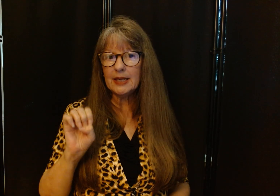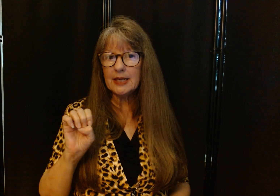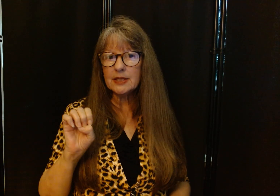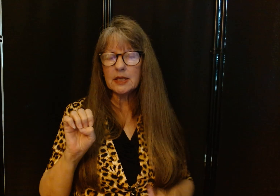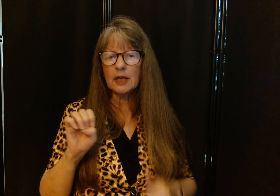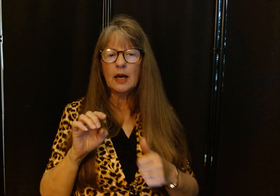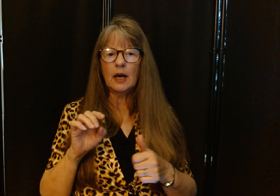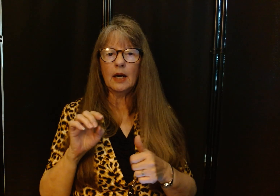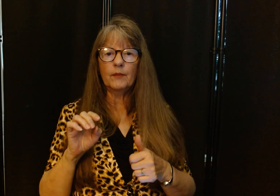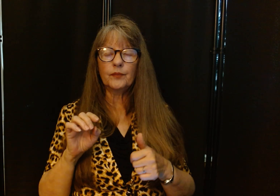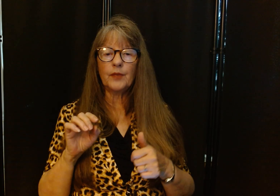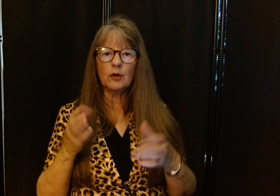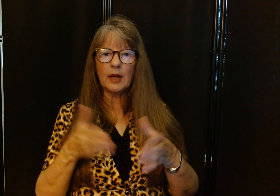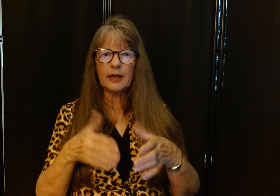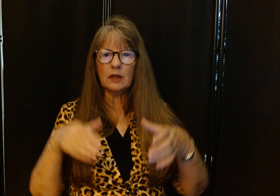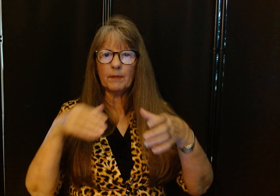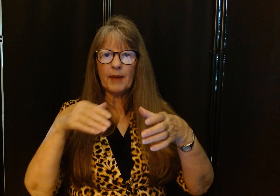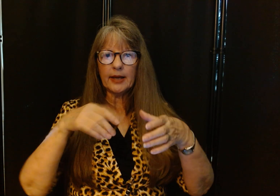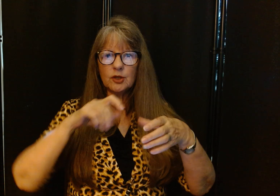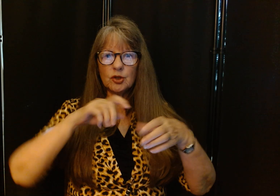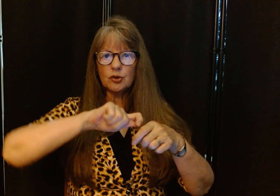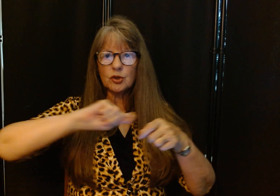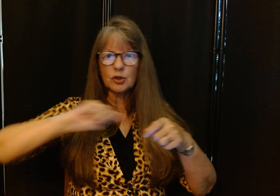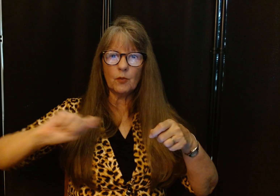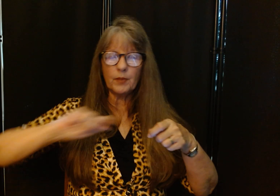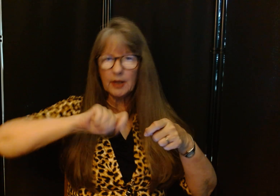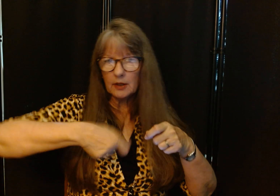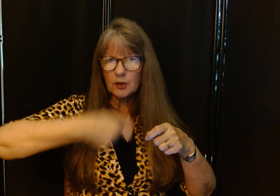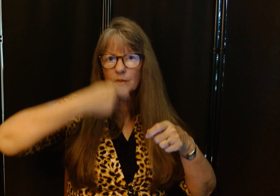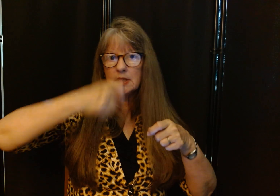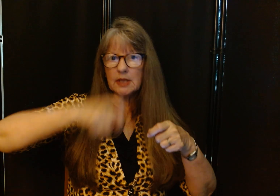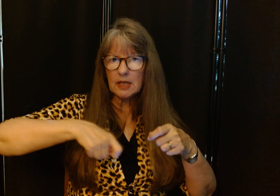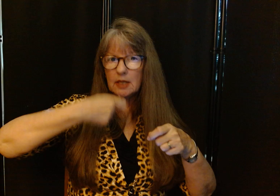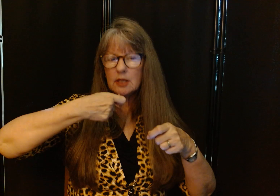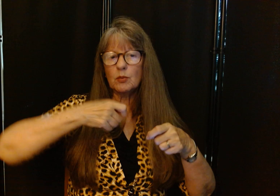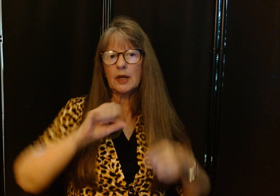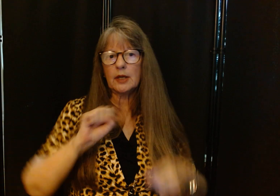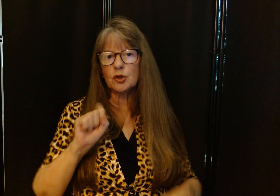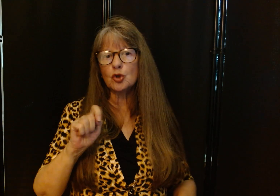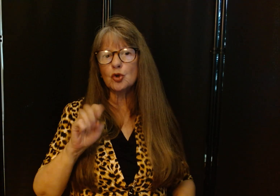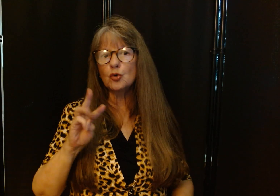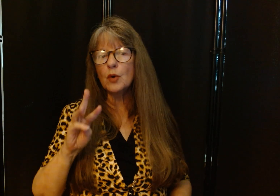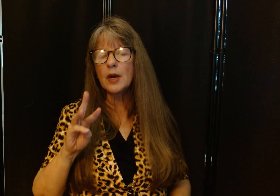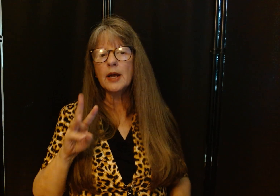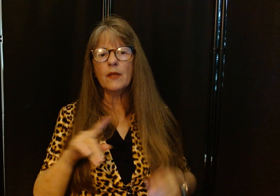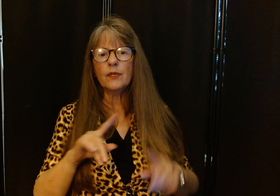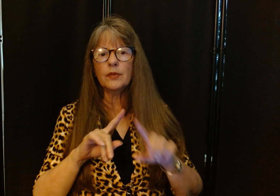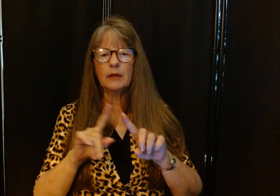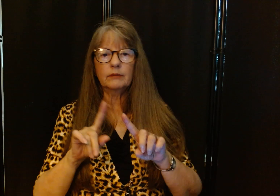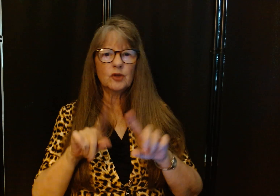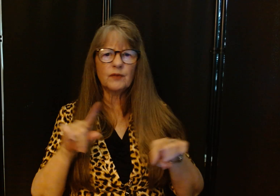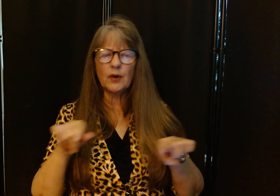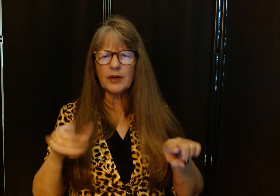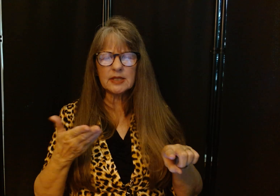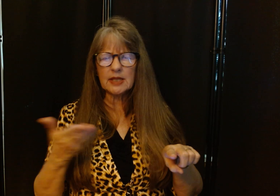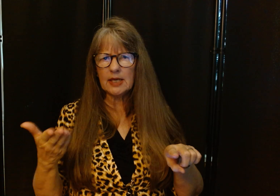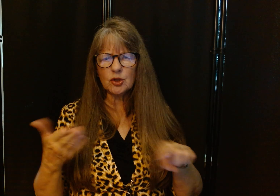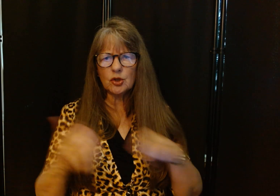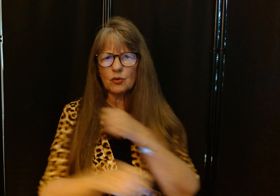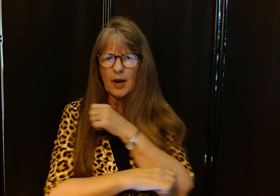MREs, they are like in the packaging. You just open it and it's ready to eat. It's more like a stew and just various things, crackers